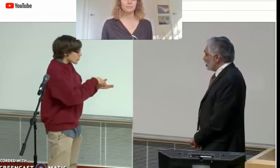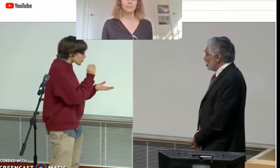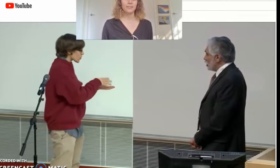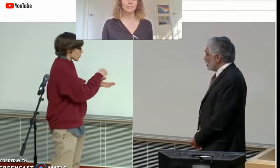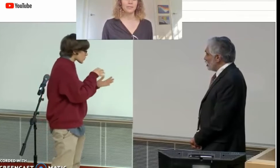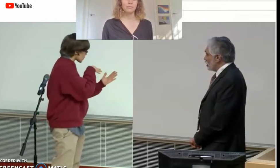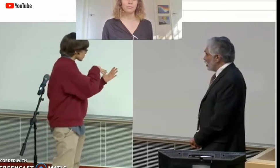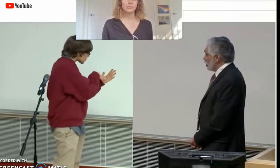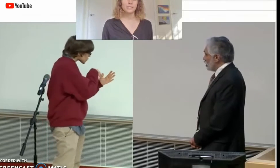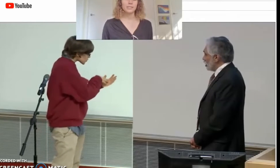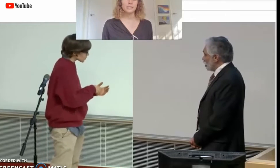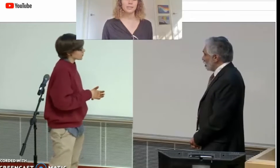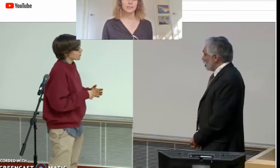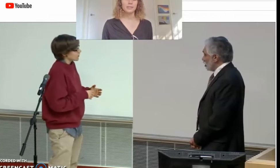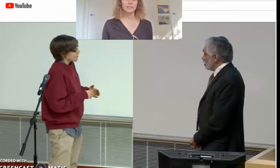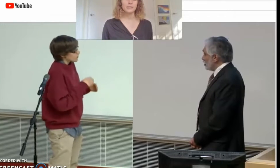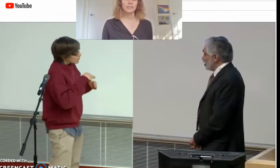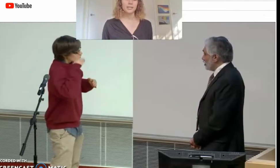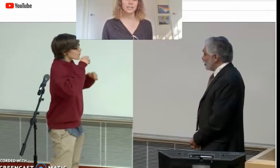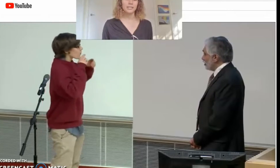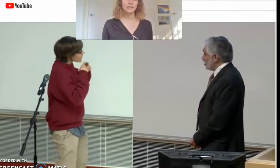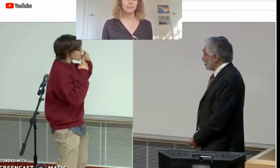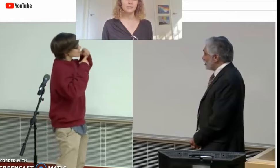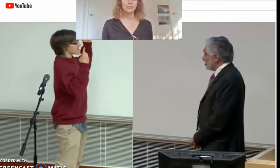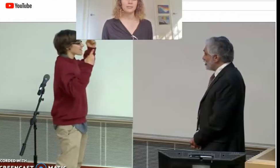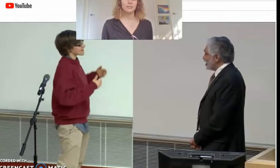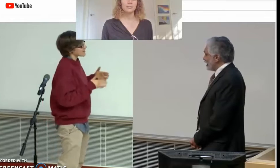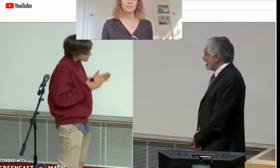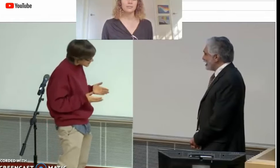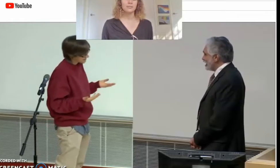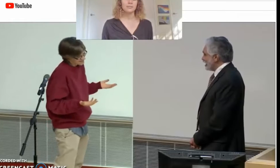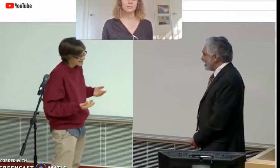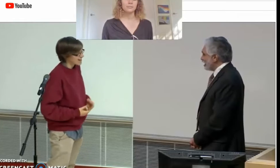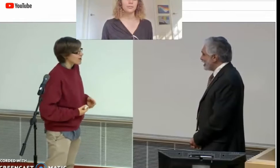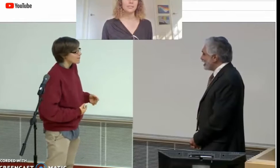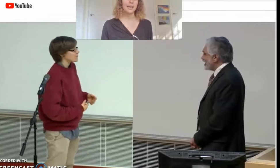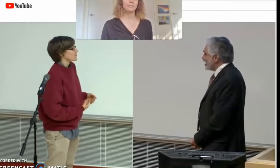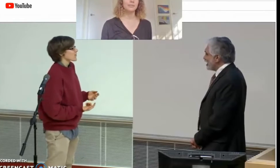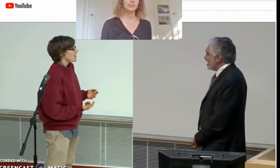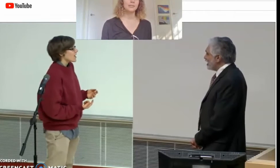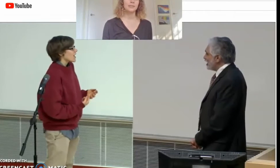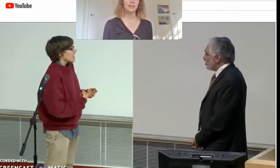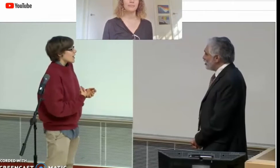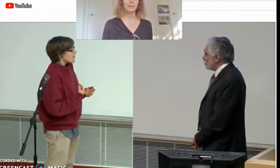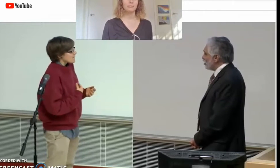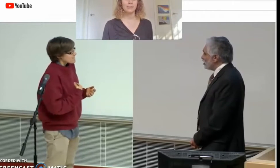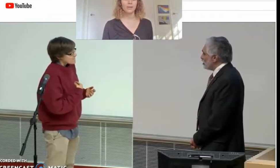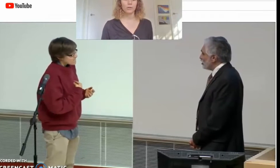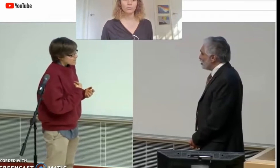My family wants me to learn and to study, to adapt and fit in with hearing